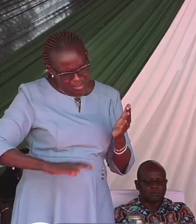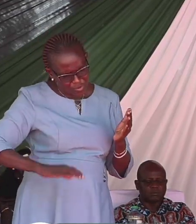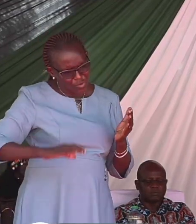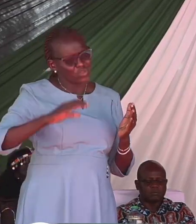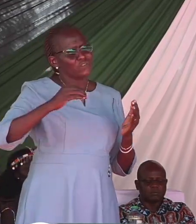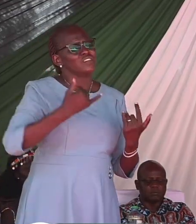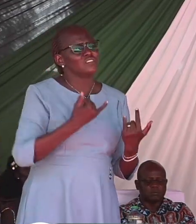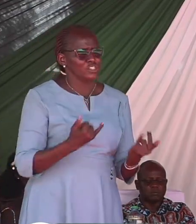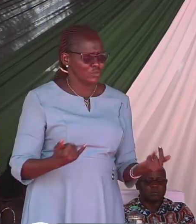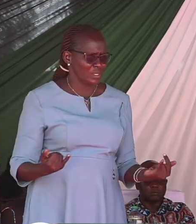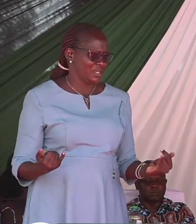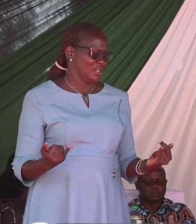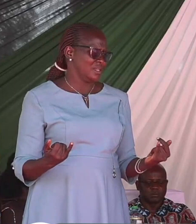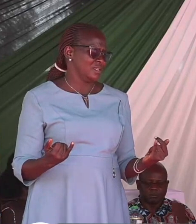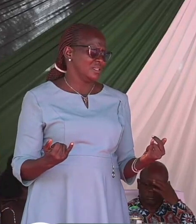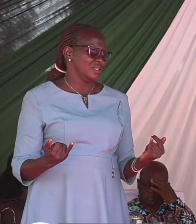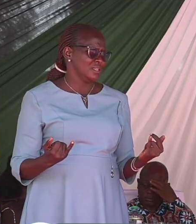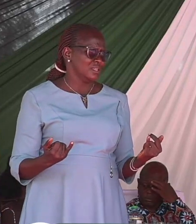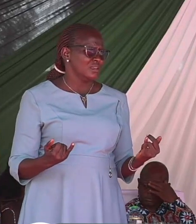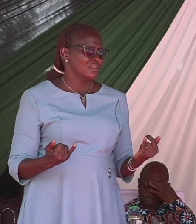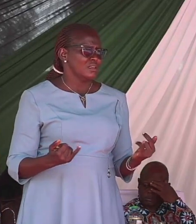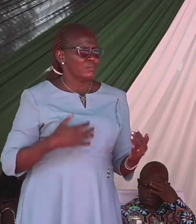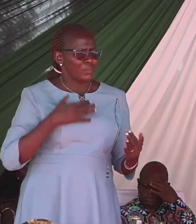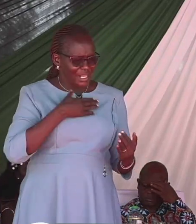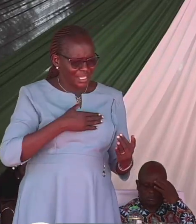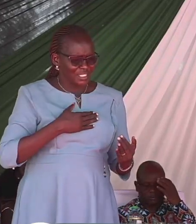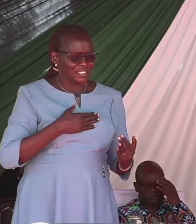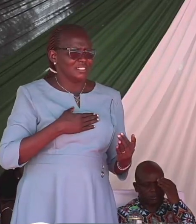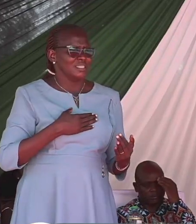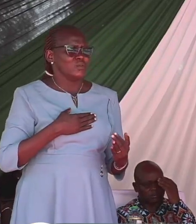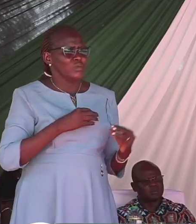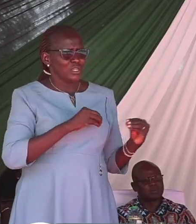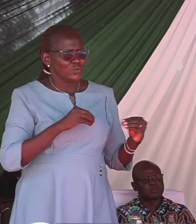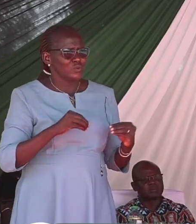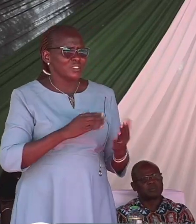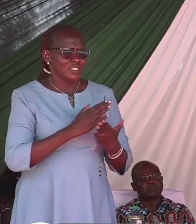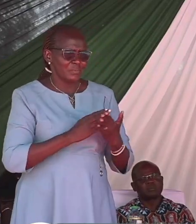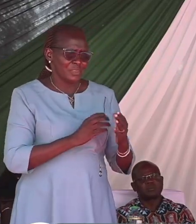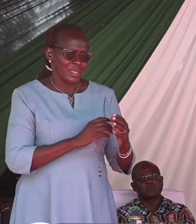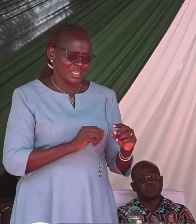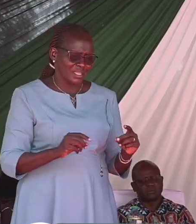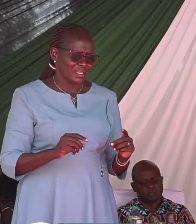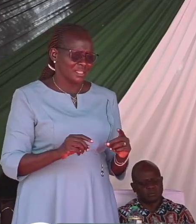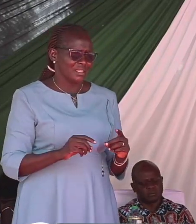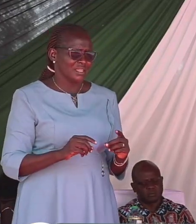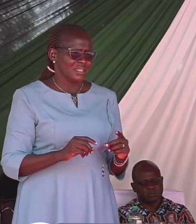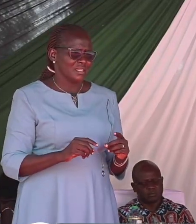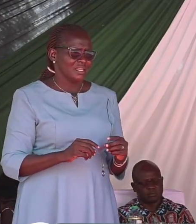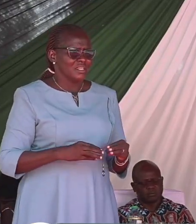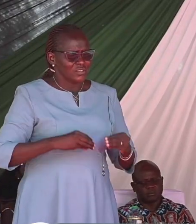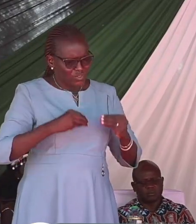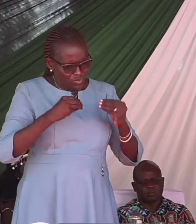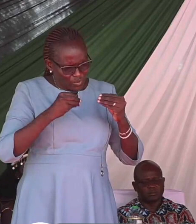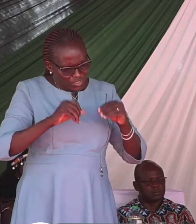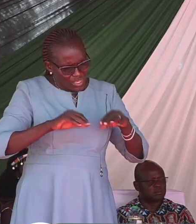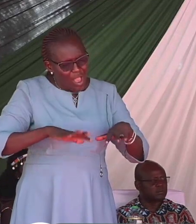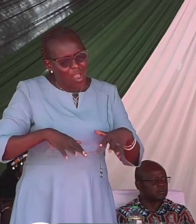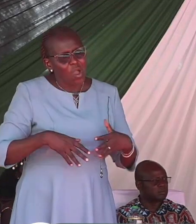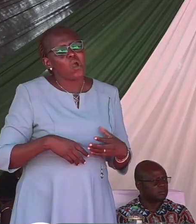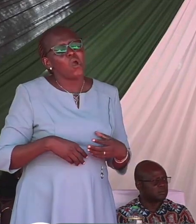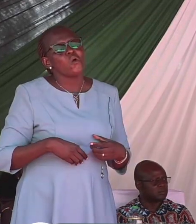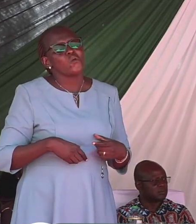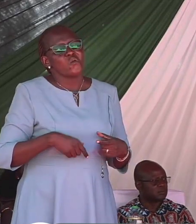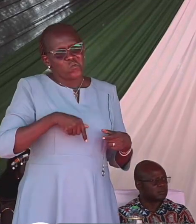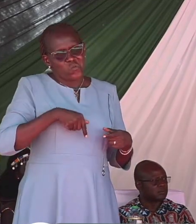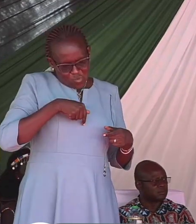the children? Let's do something on this area. Finally, a recommendation. How I wish that other